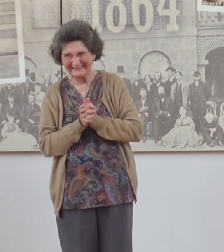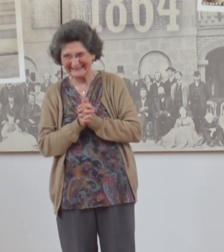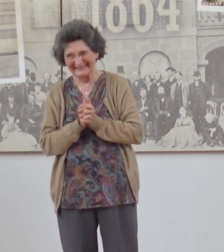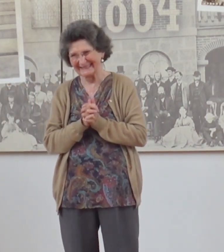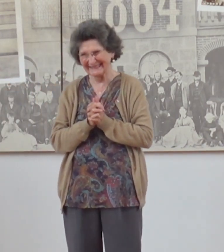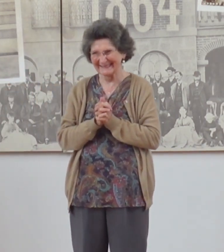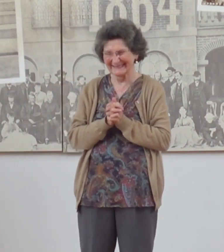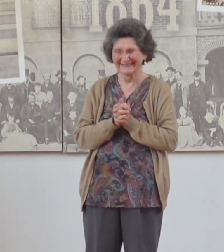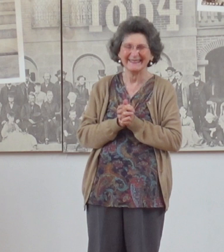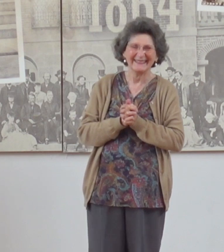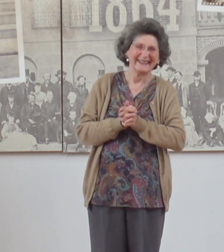phenomenal.